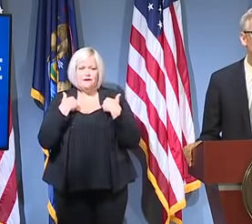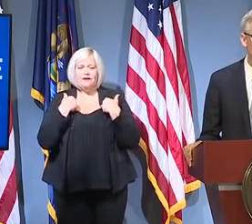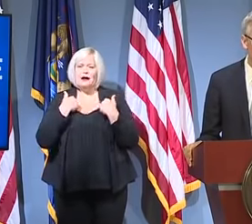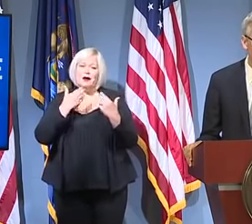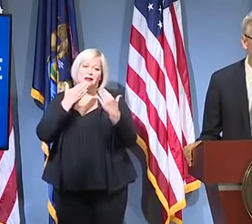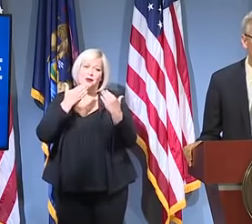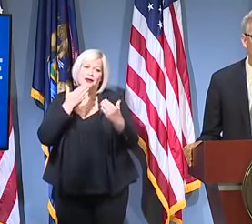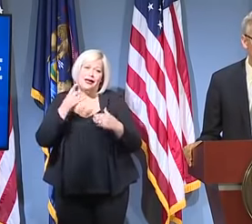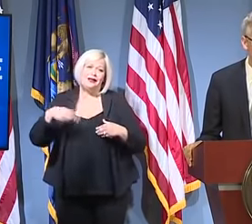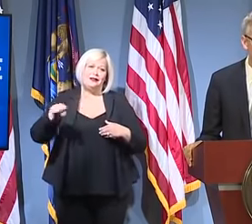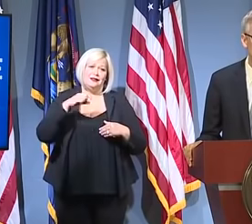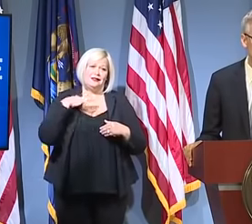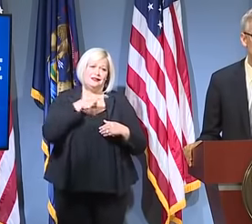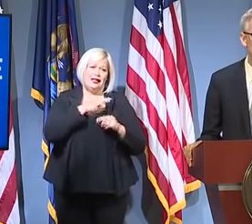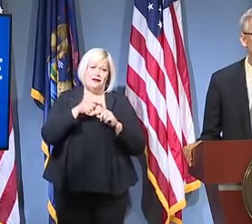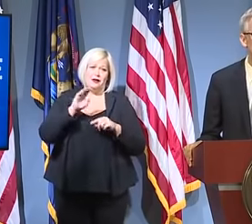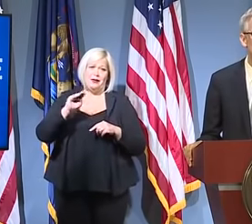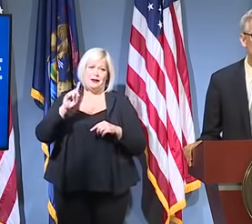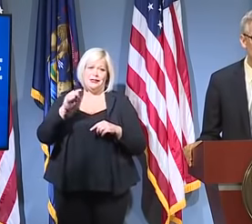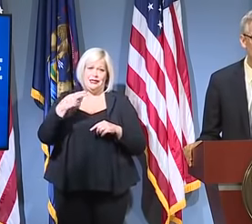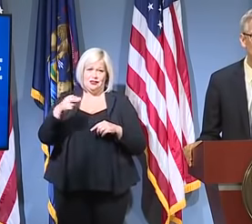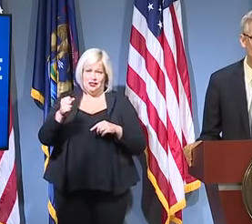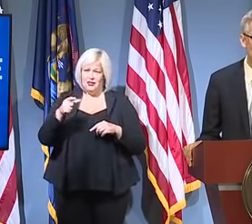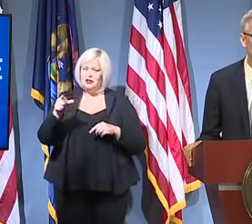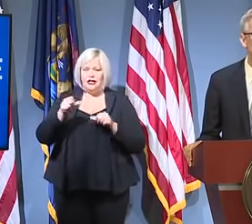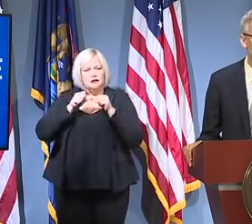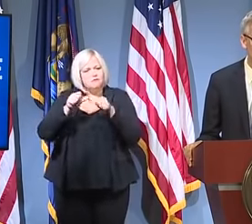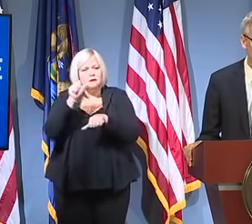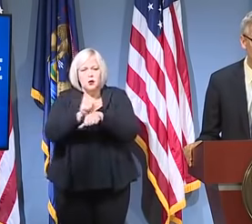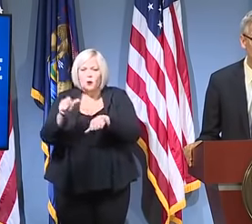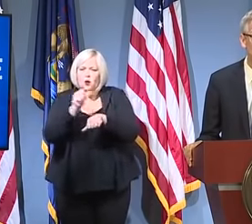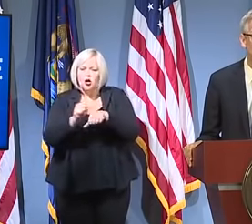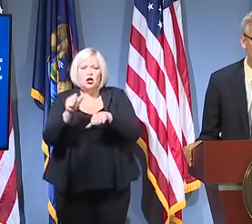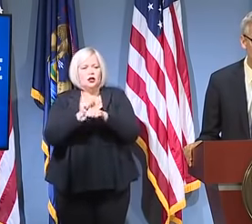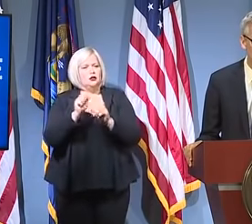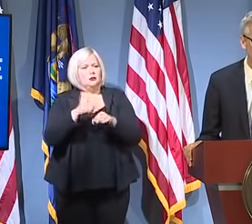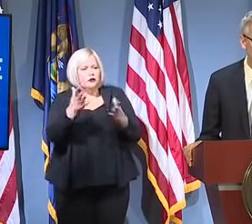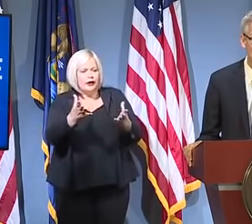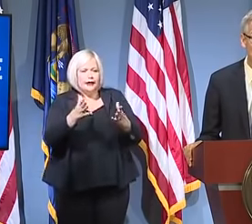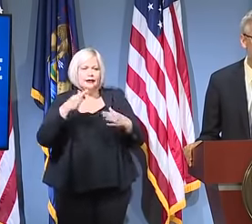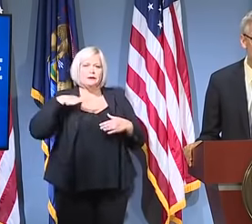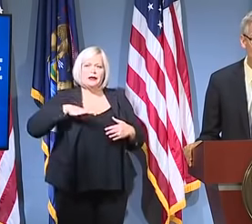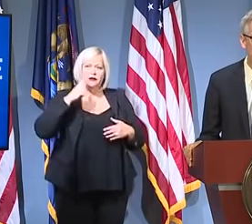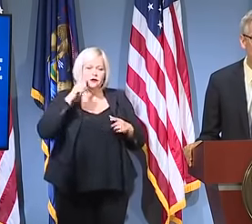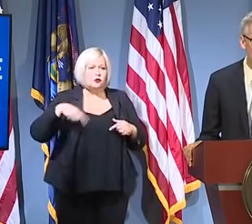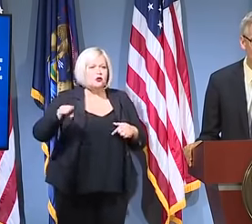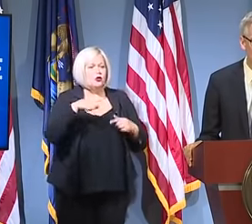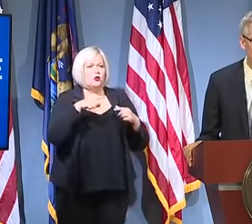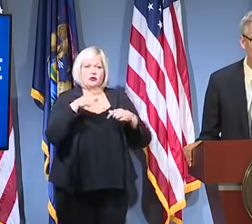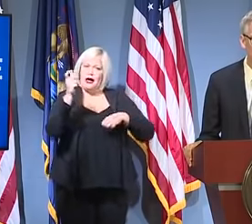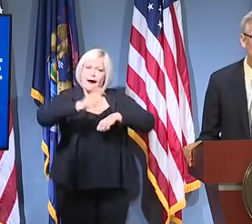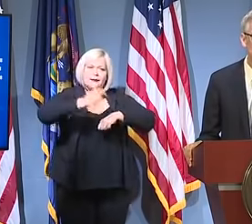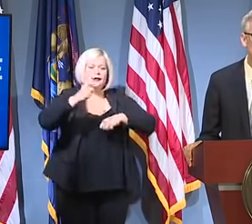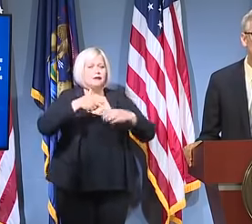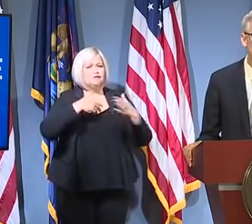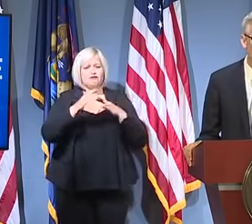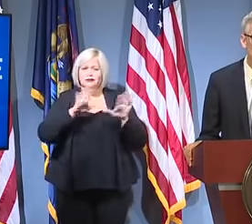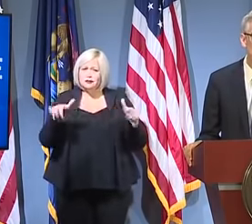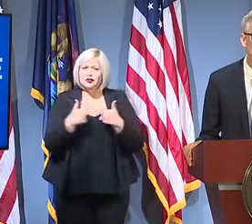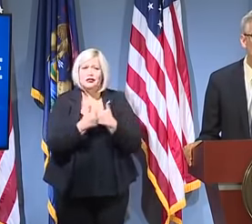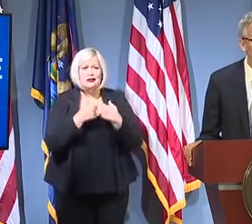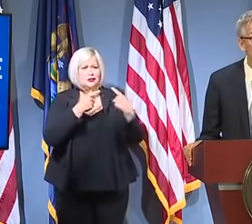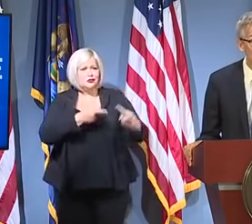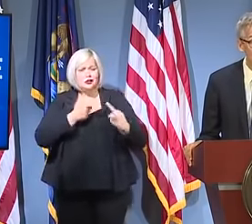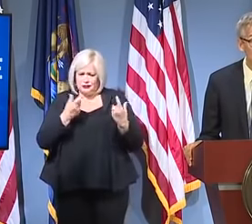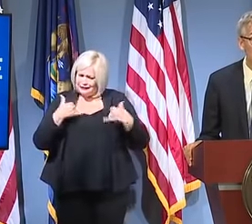work from home under these conditions, delivering benefits regularly, on time, in spite of all the challenges.